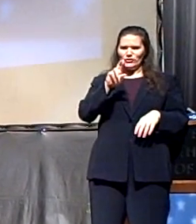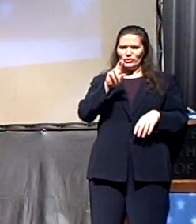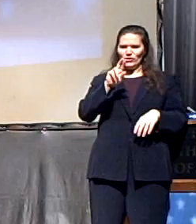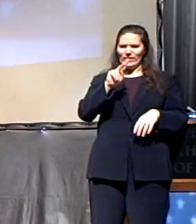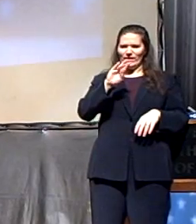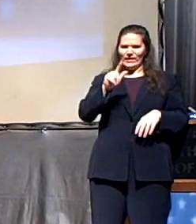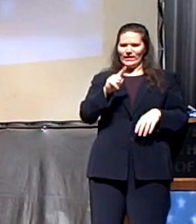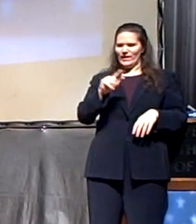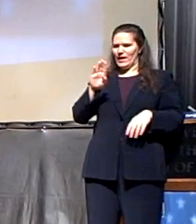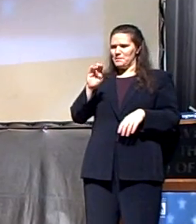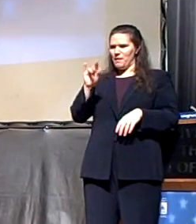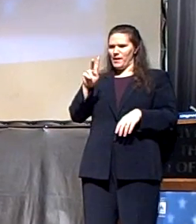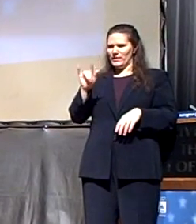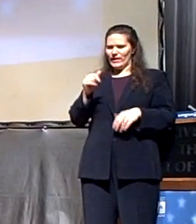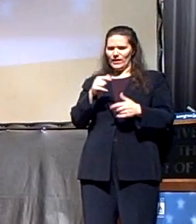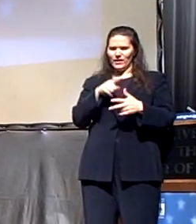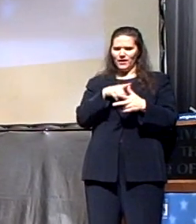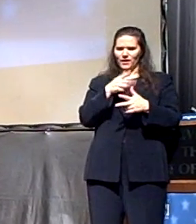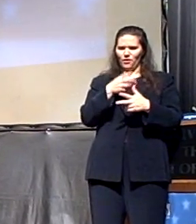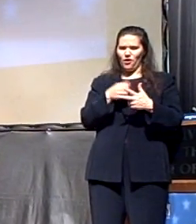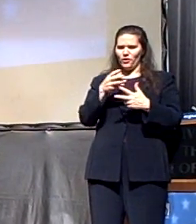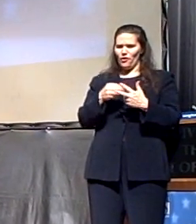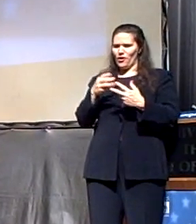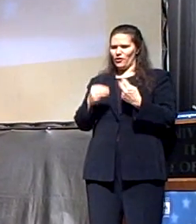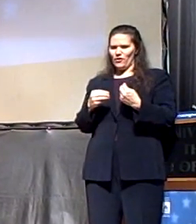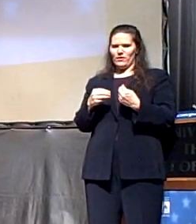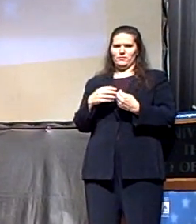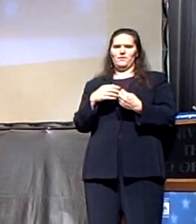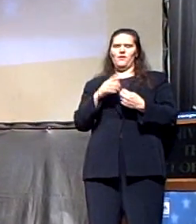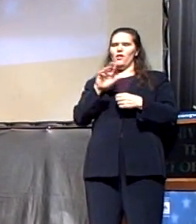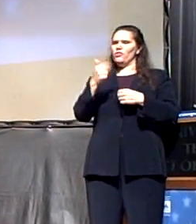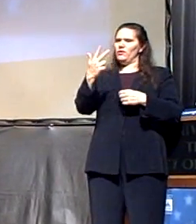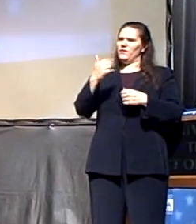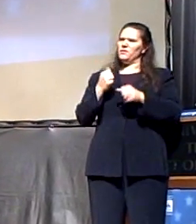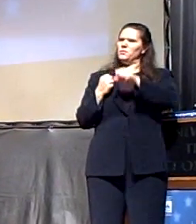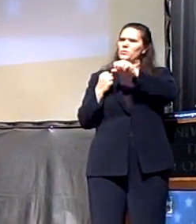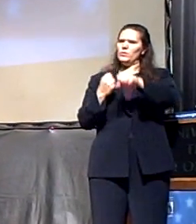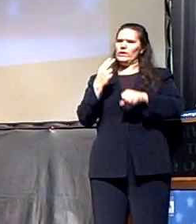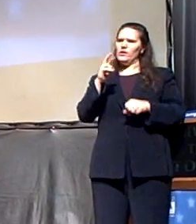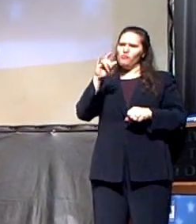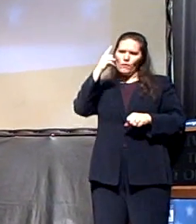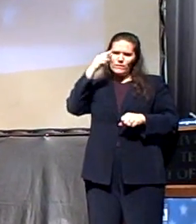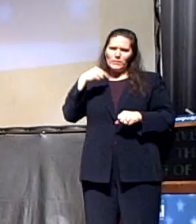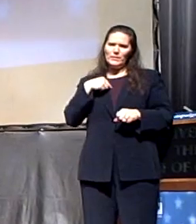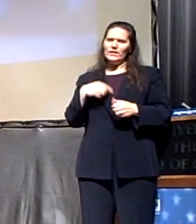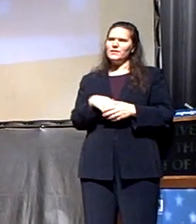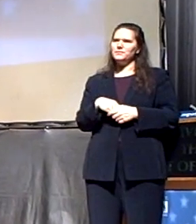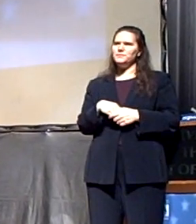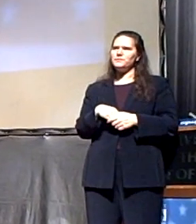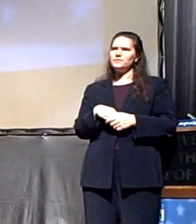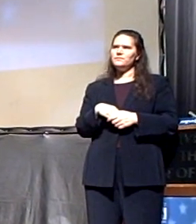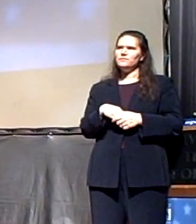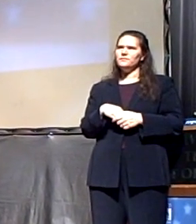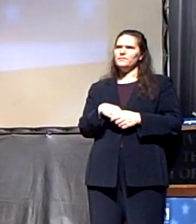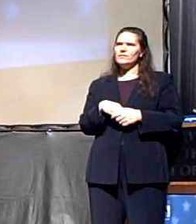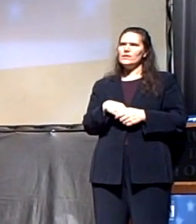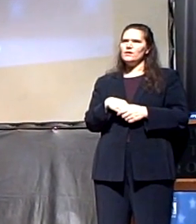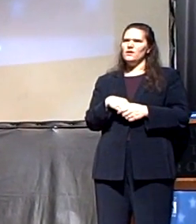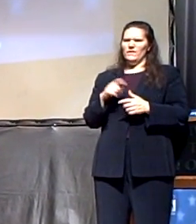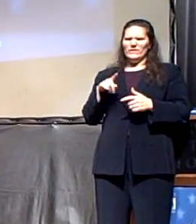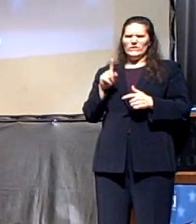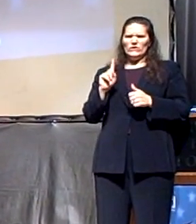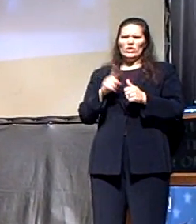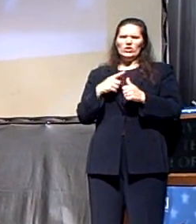Kennedy. All of them were heroes of mine. And I think in the end, after I got through the anger of